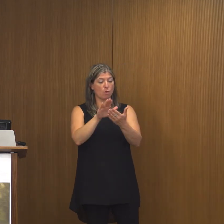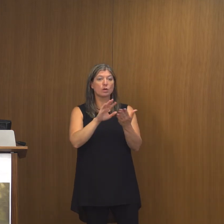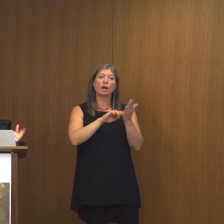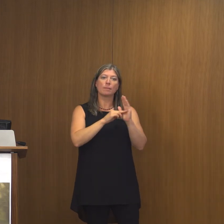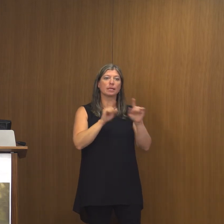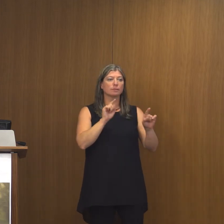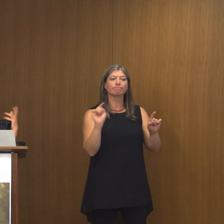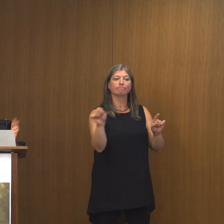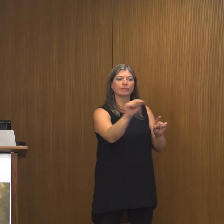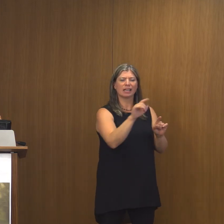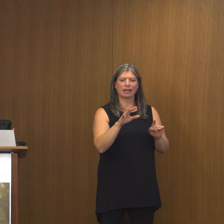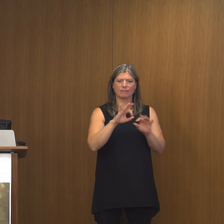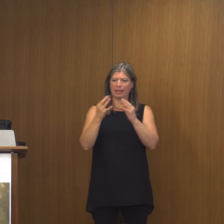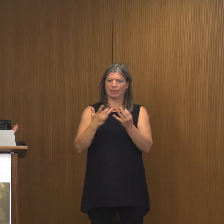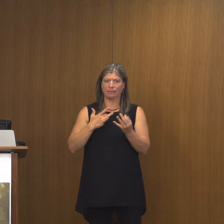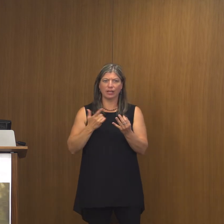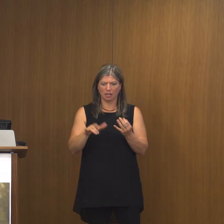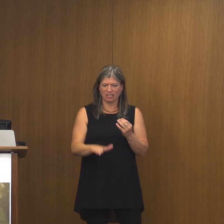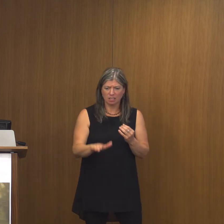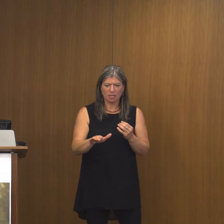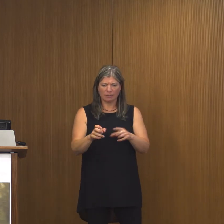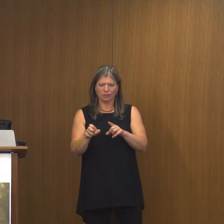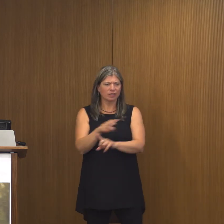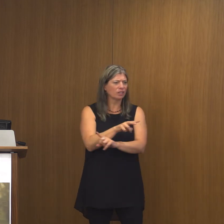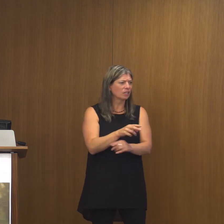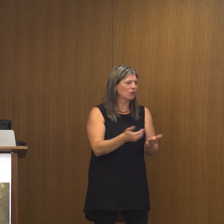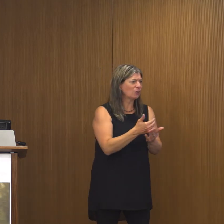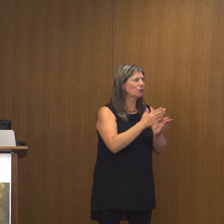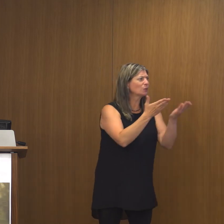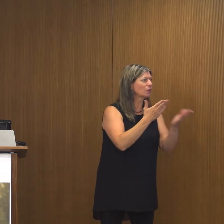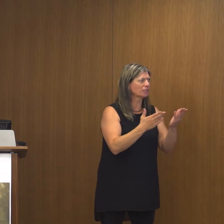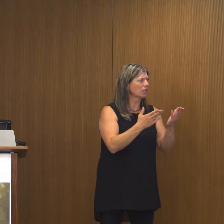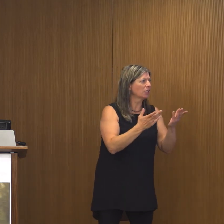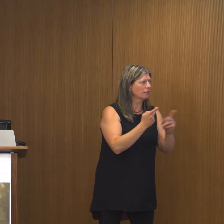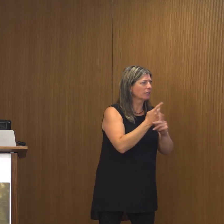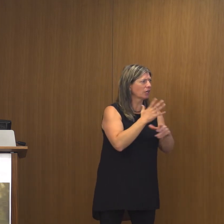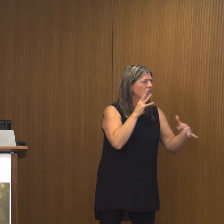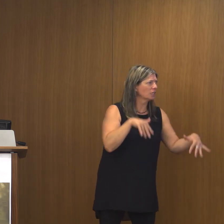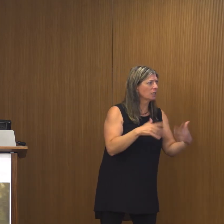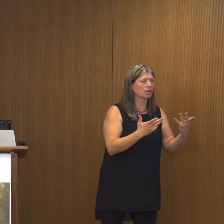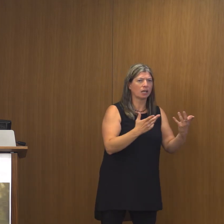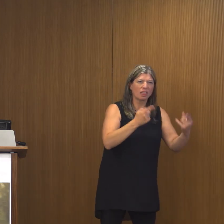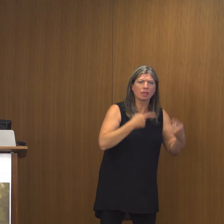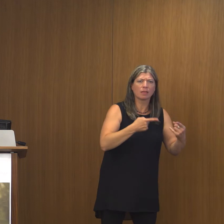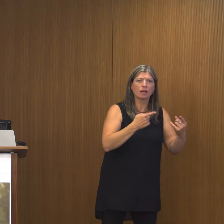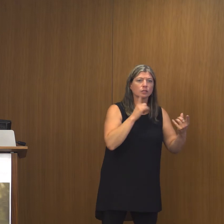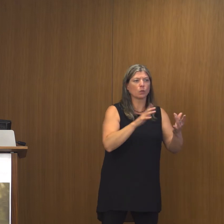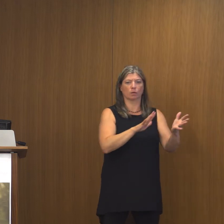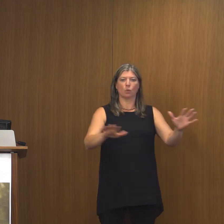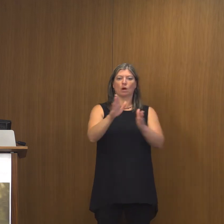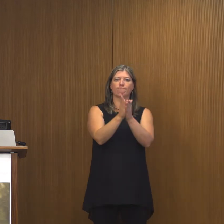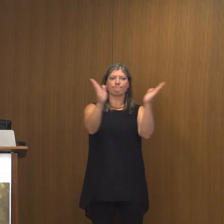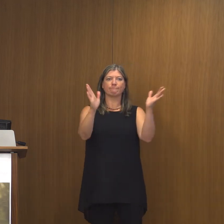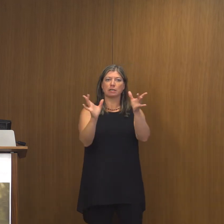feel a lot that they have to transition from one service to the other and figure out all themselves, and we're gonna listen more about that. Having youth